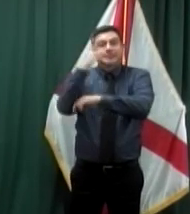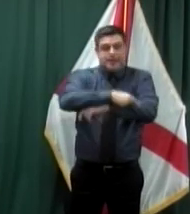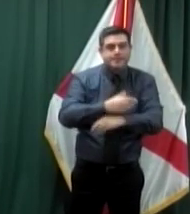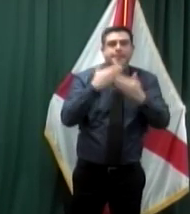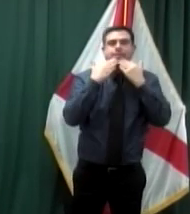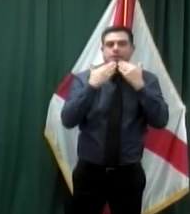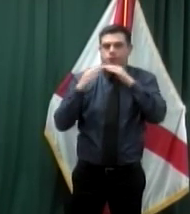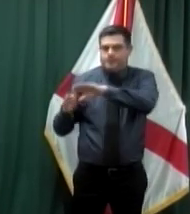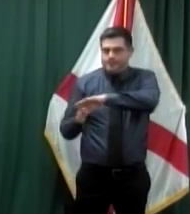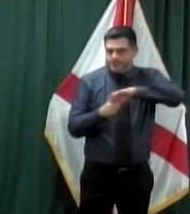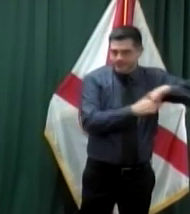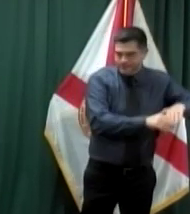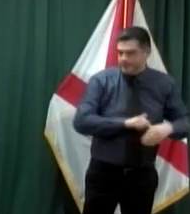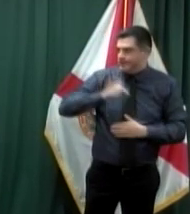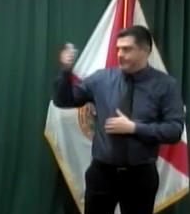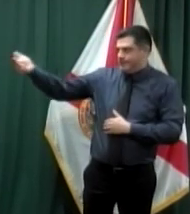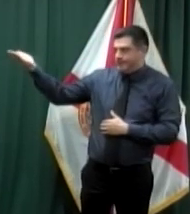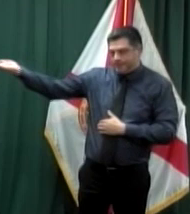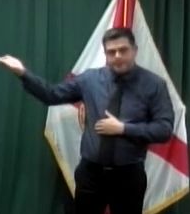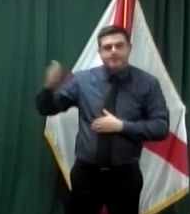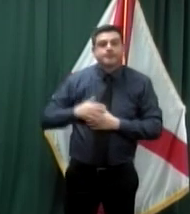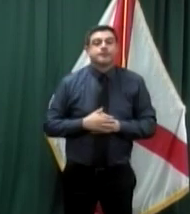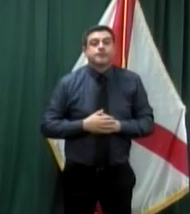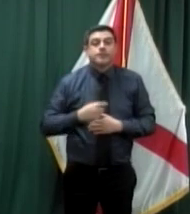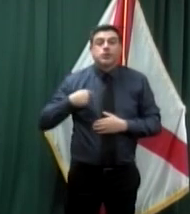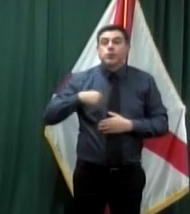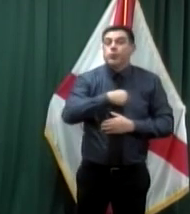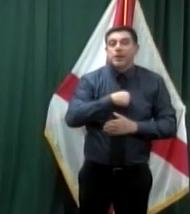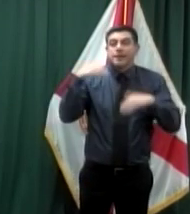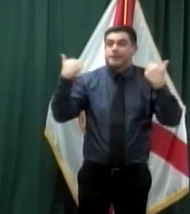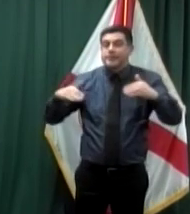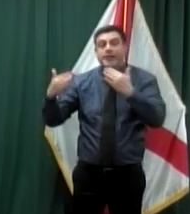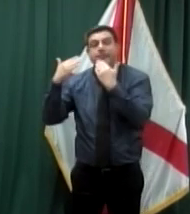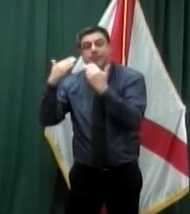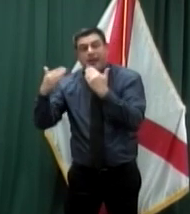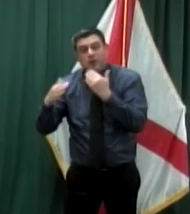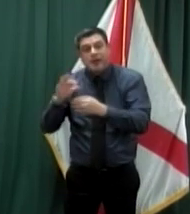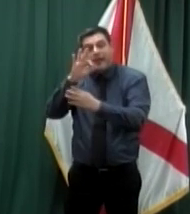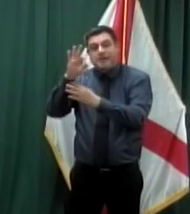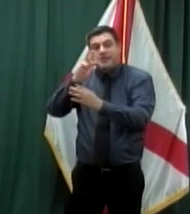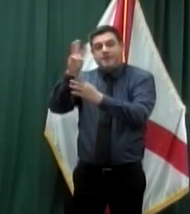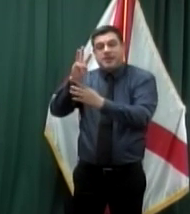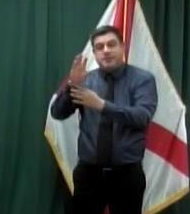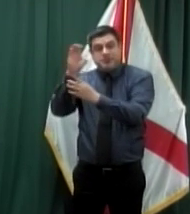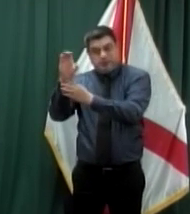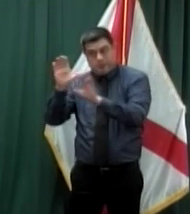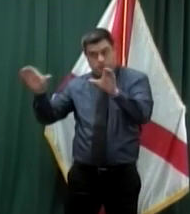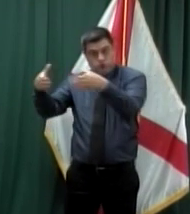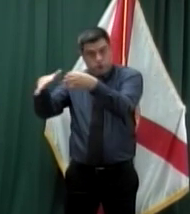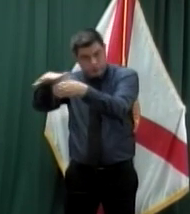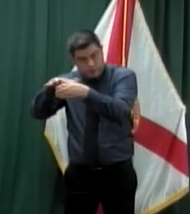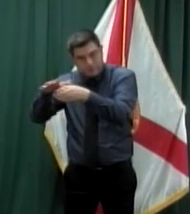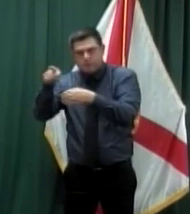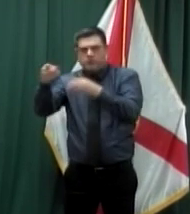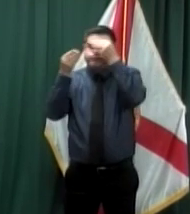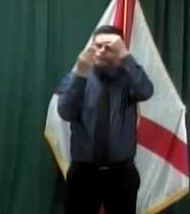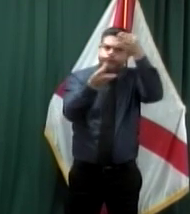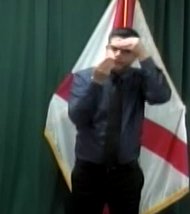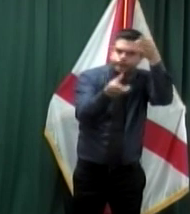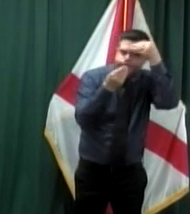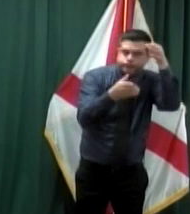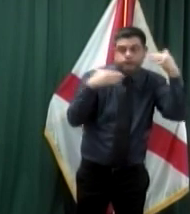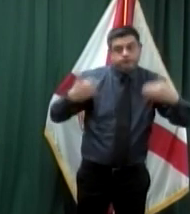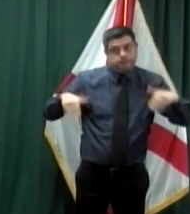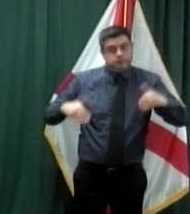Thank you, Chad. We appreciate FWC being here today to get out the message. We've covered a lot of things today, and I